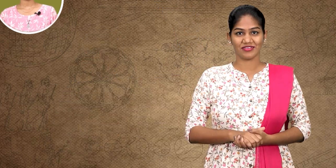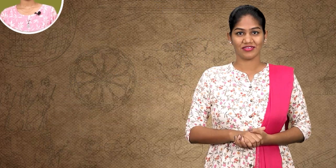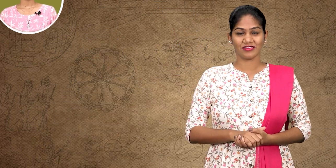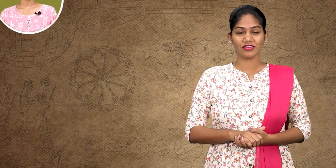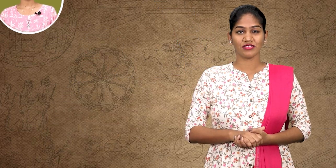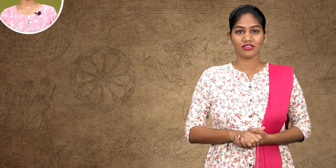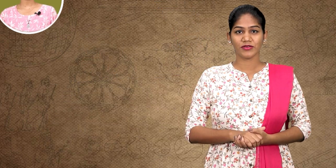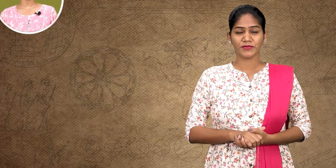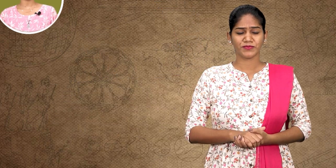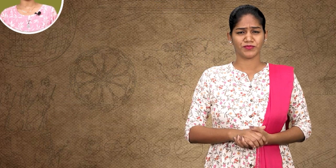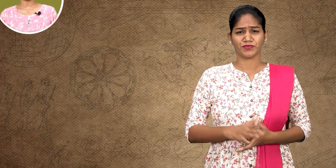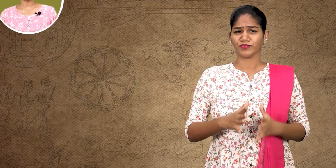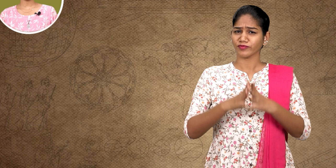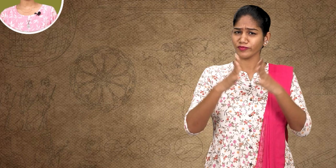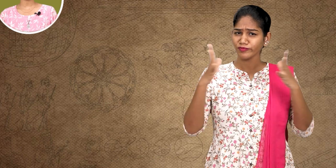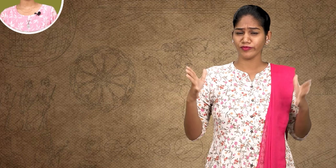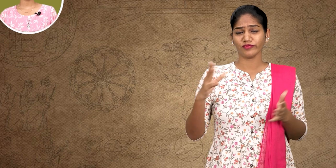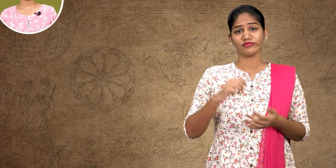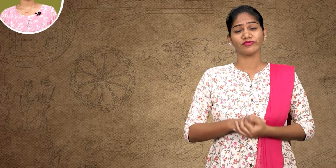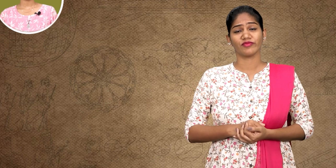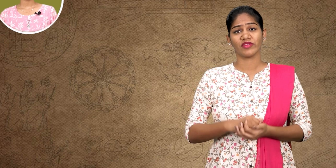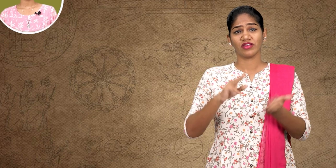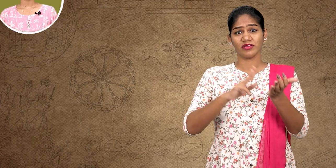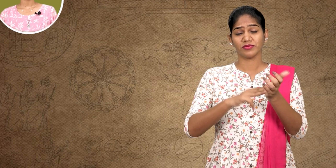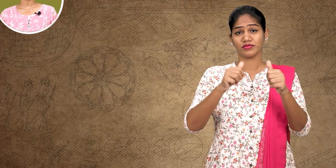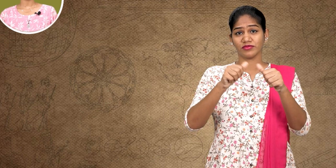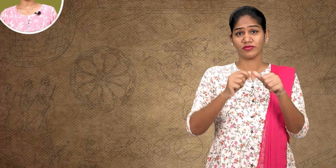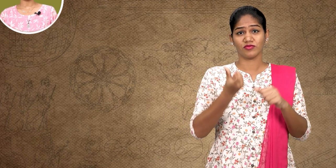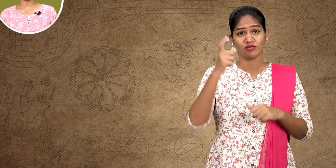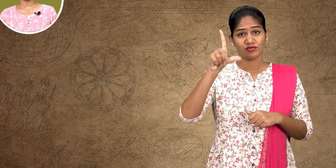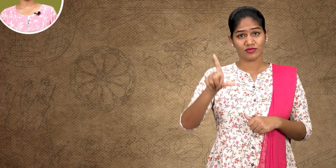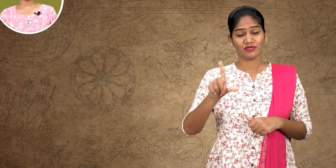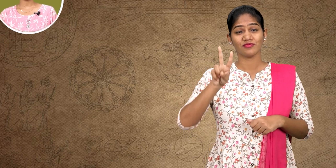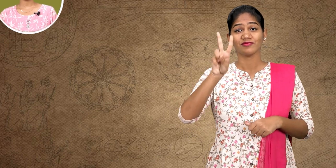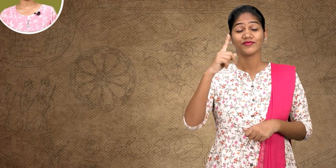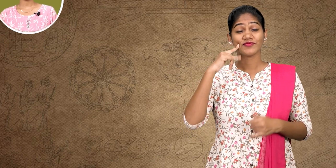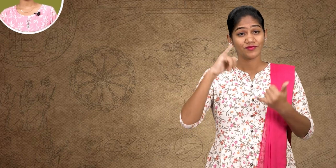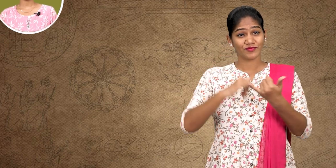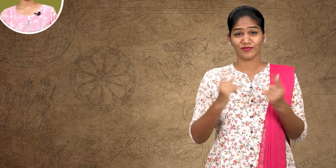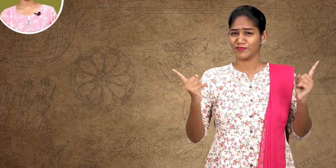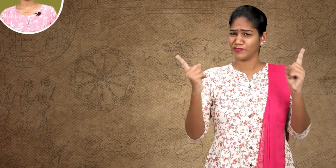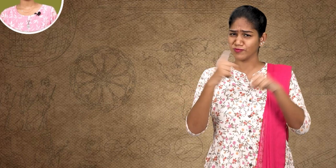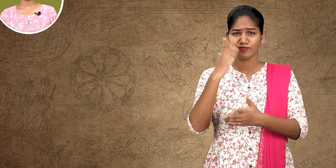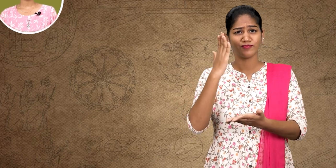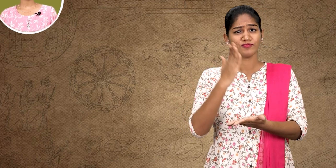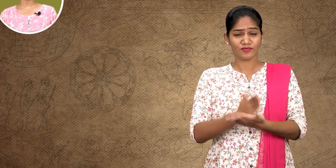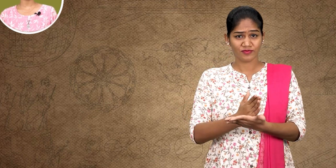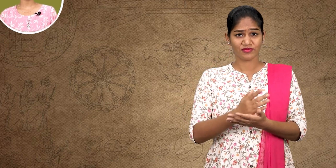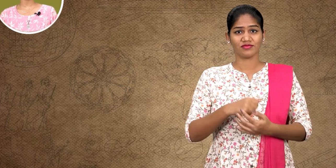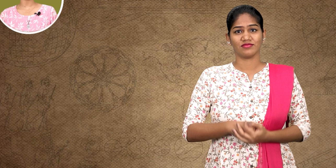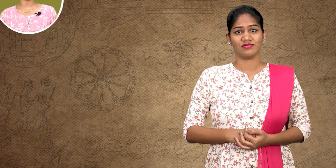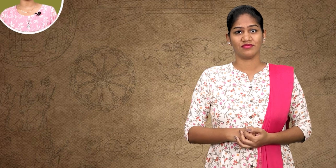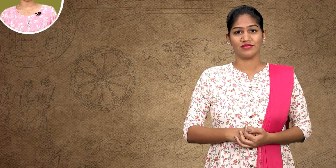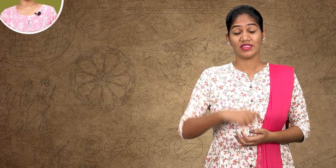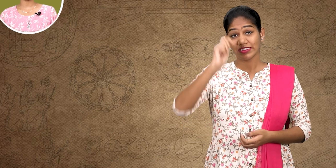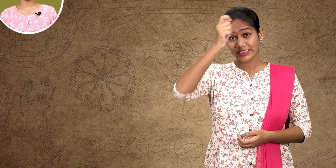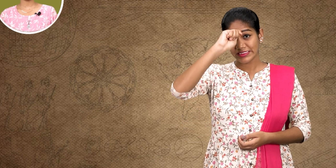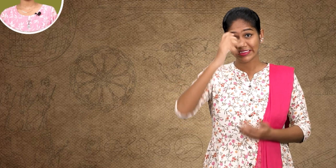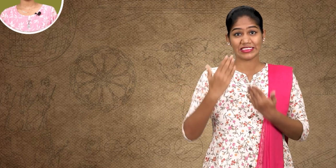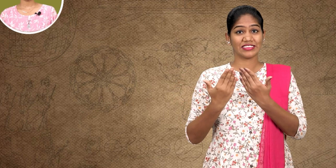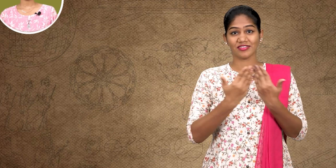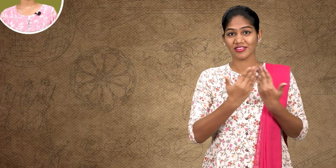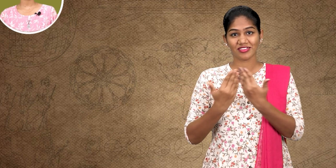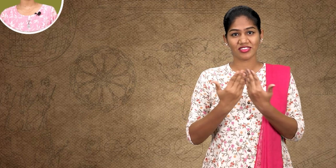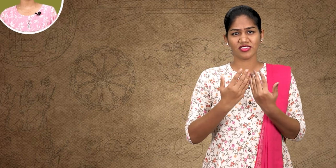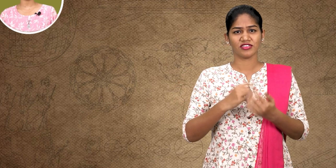Most Malvis were opposed to English education